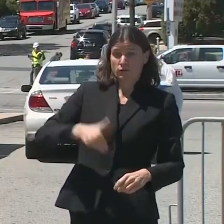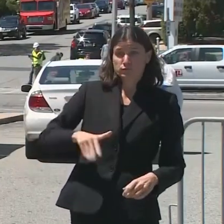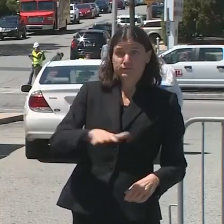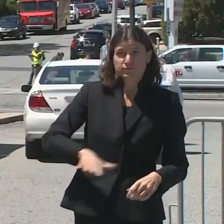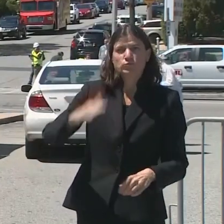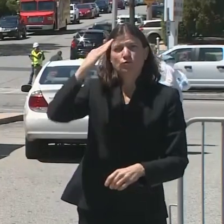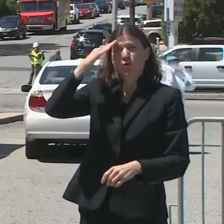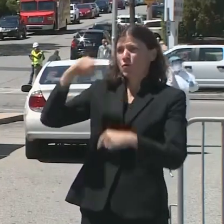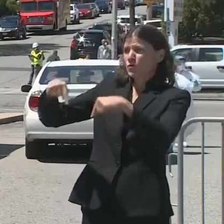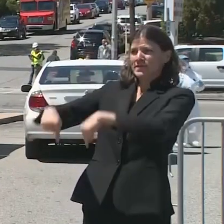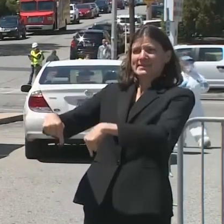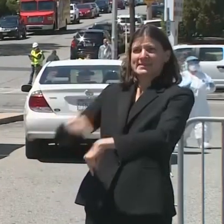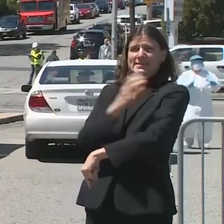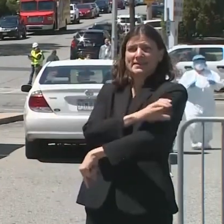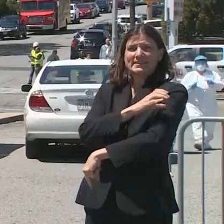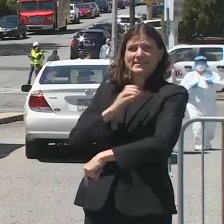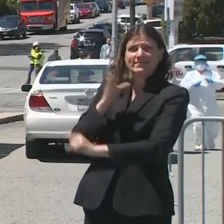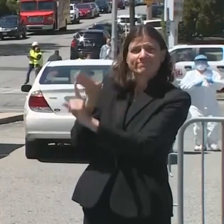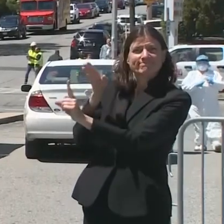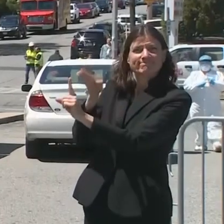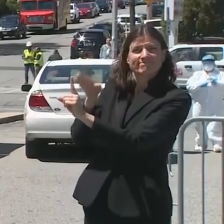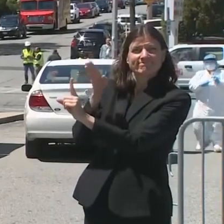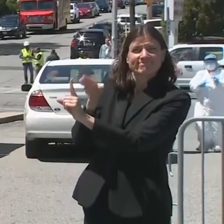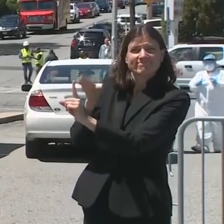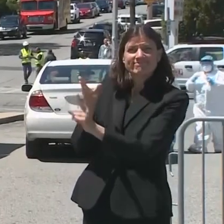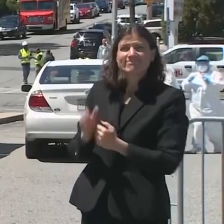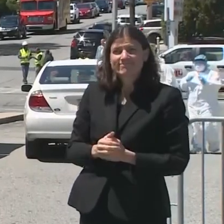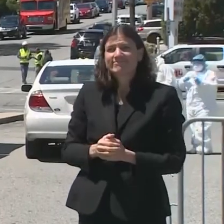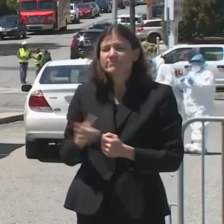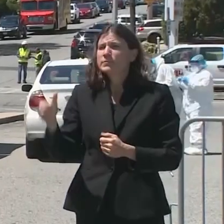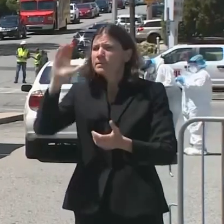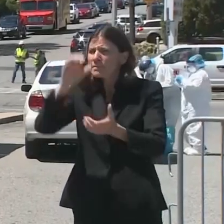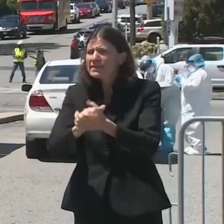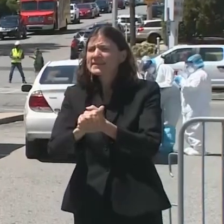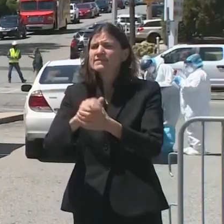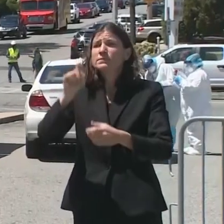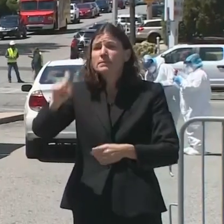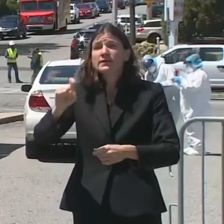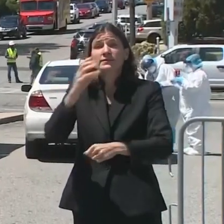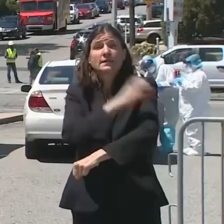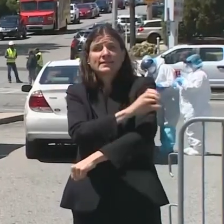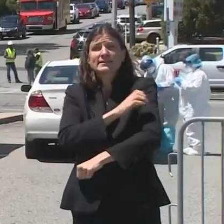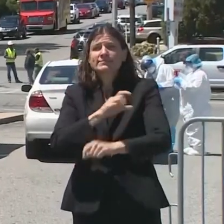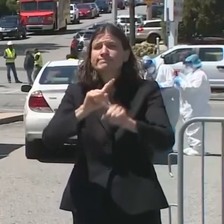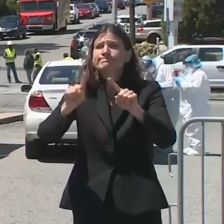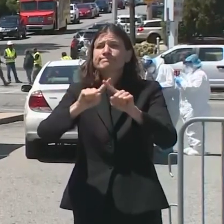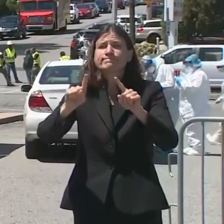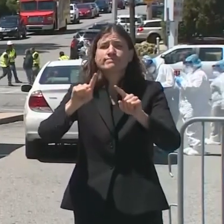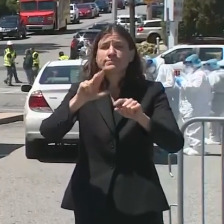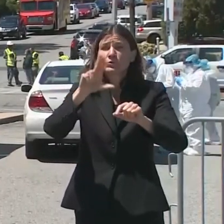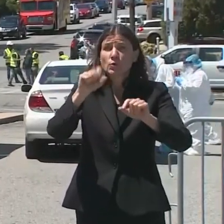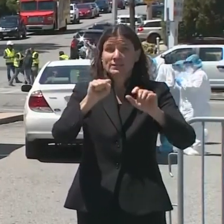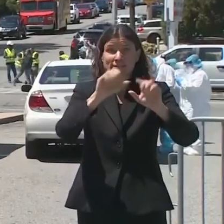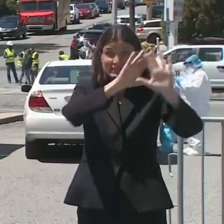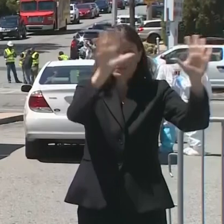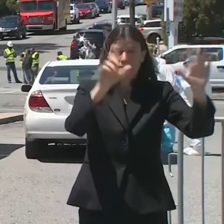services and a series of guidance and advice with respect to what's going on in particular hotspots around